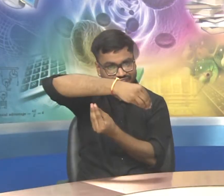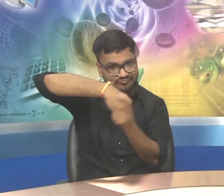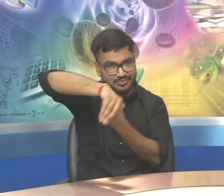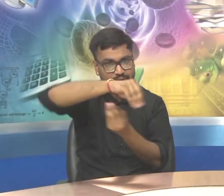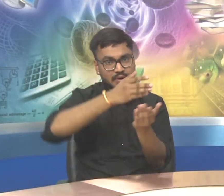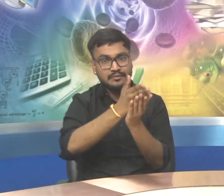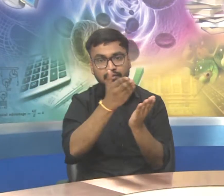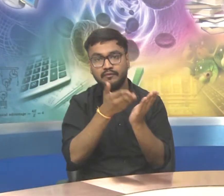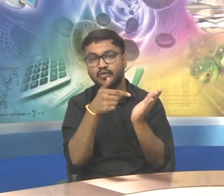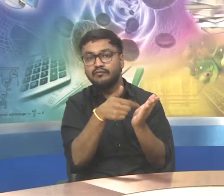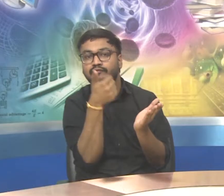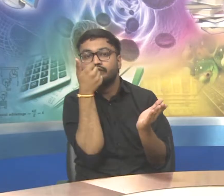in industries,